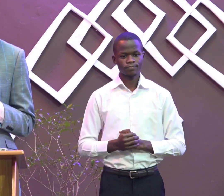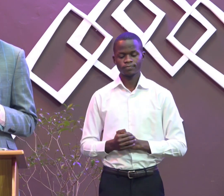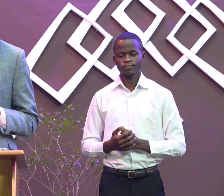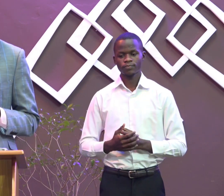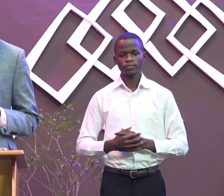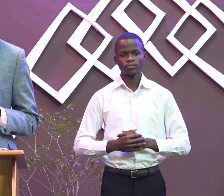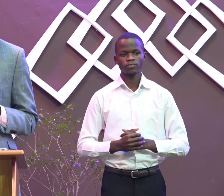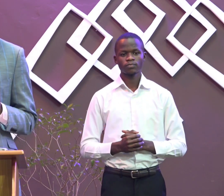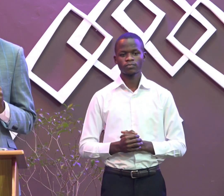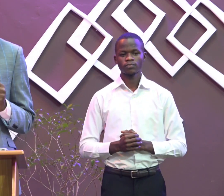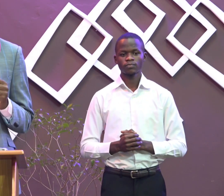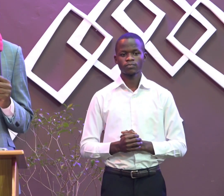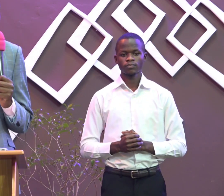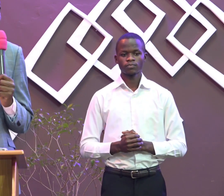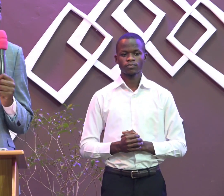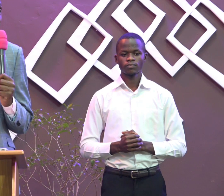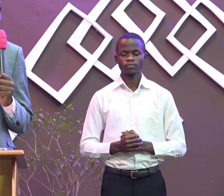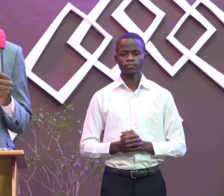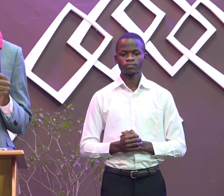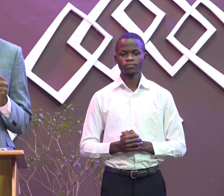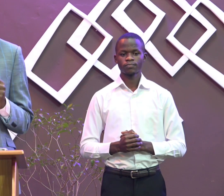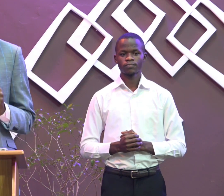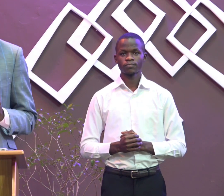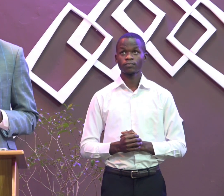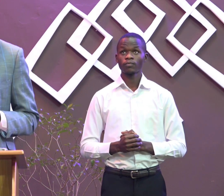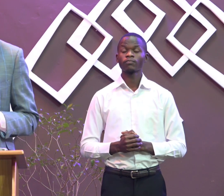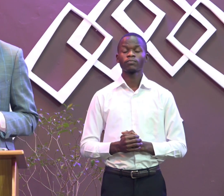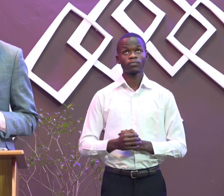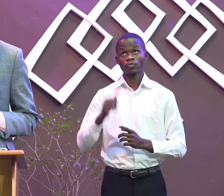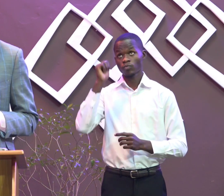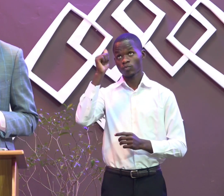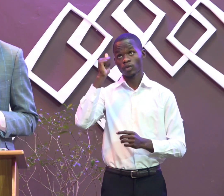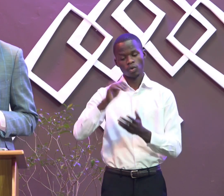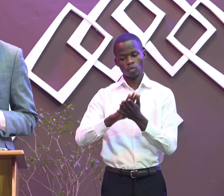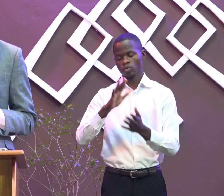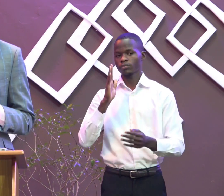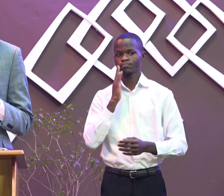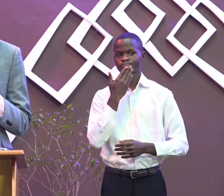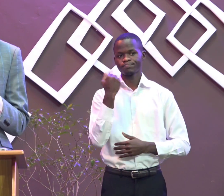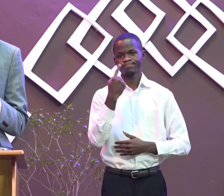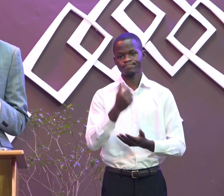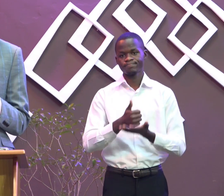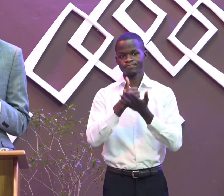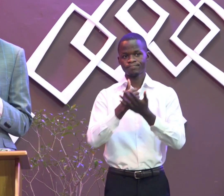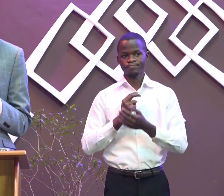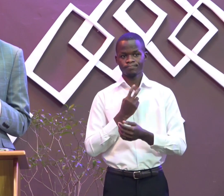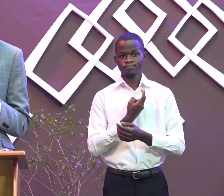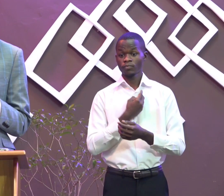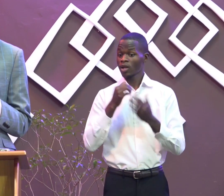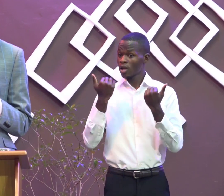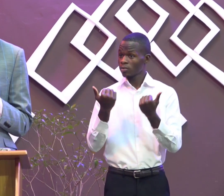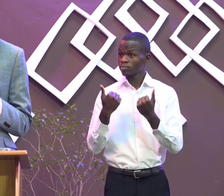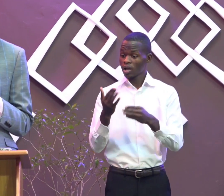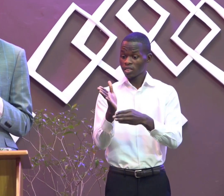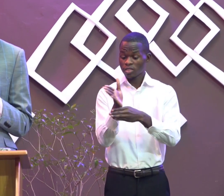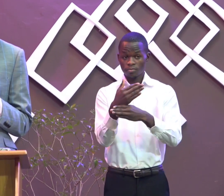happened and what is happening, we give the glory to God. It's God that has helped us. Obuweereza buno bwatandika